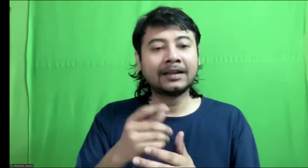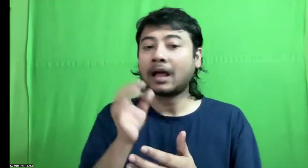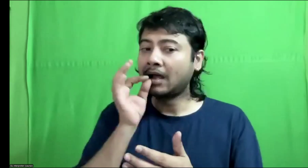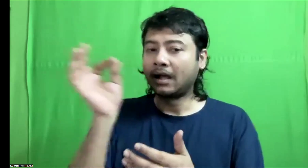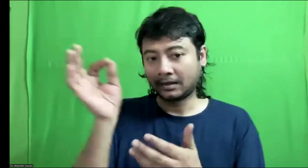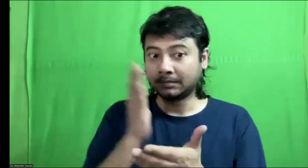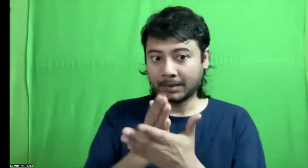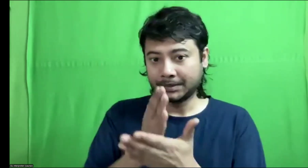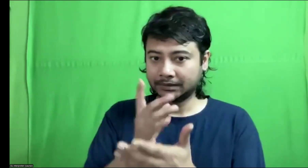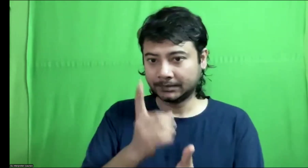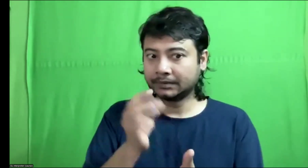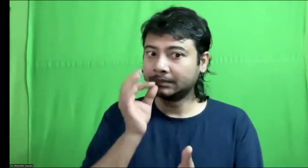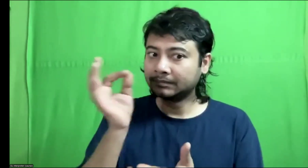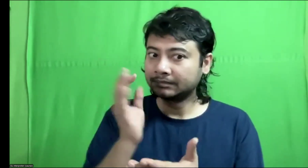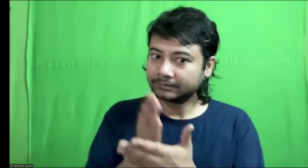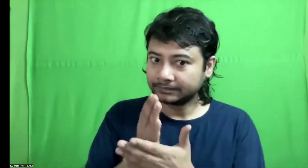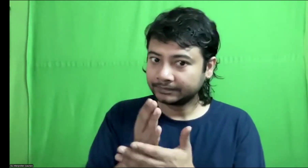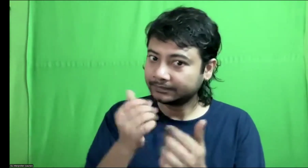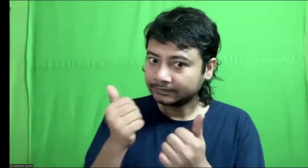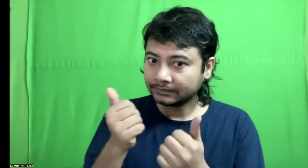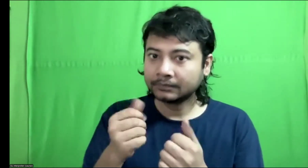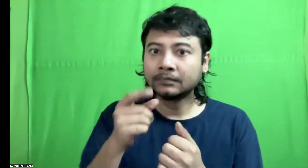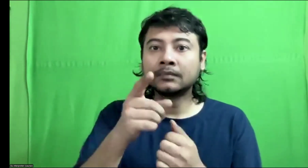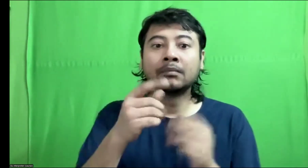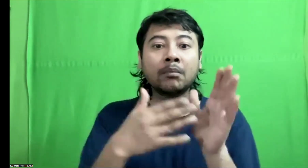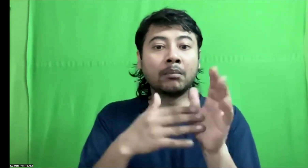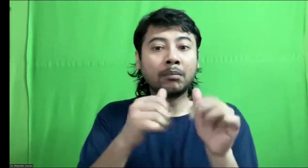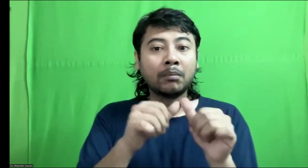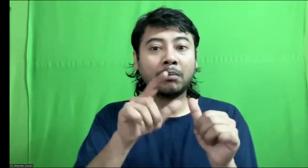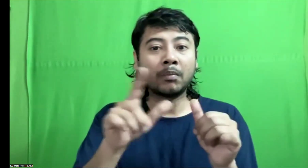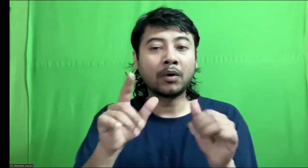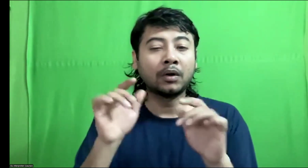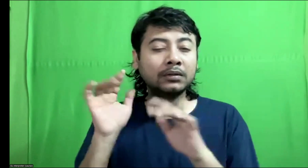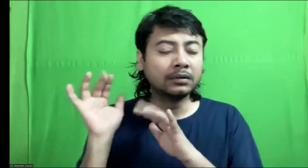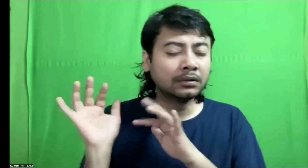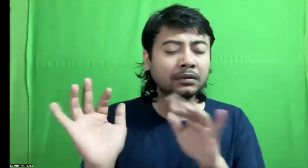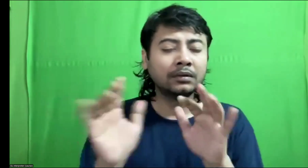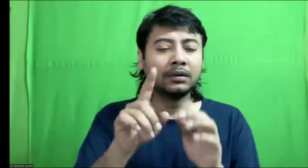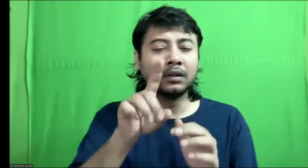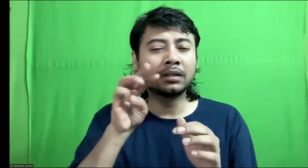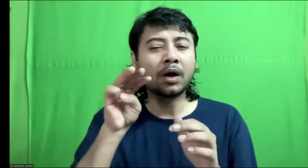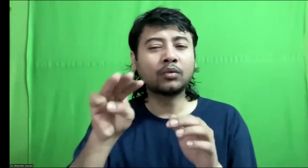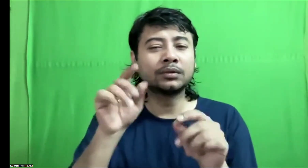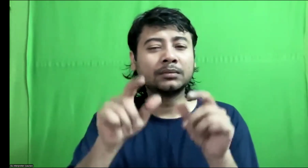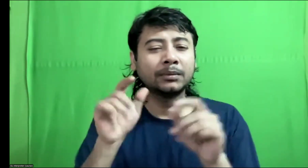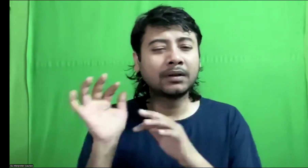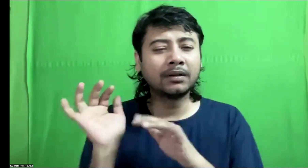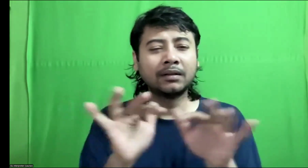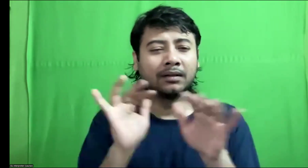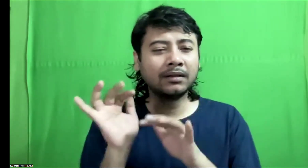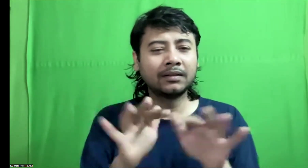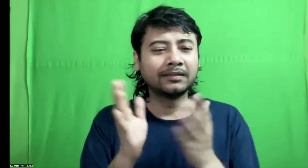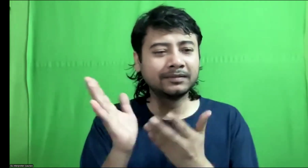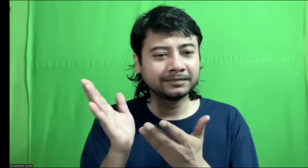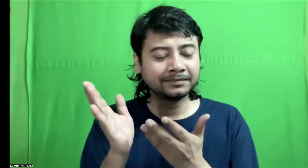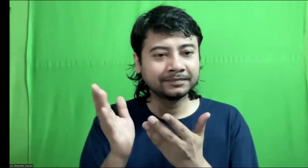going, because shopping mall means hundreds and thousands of people will be coming. So the more